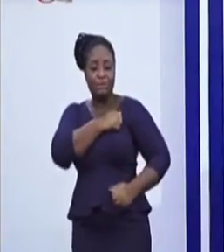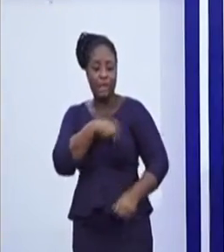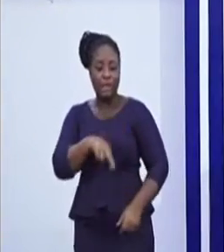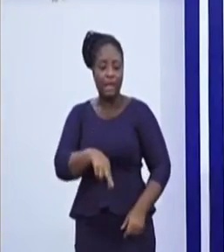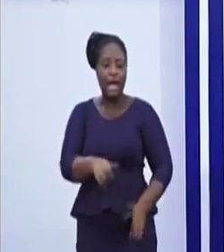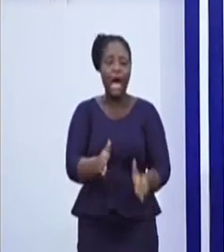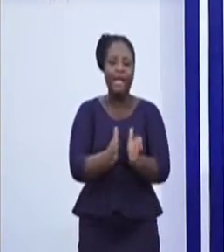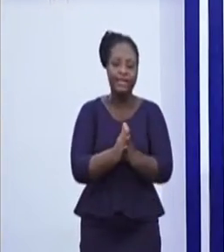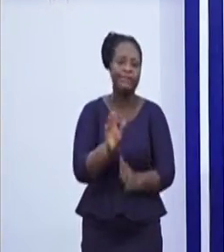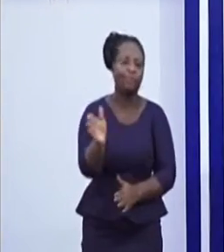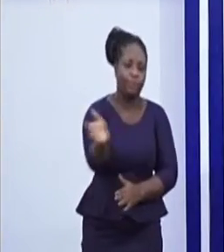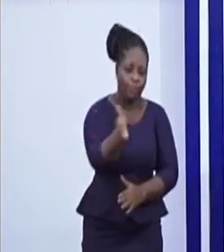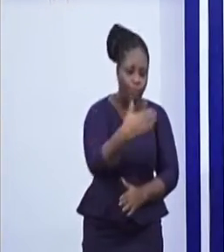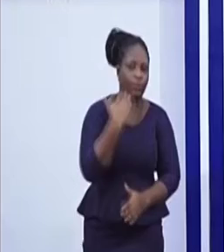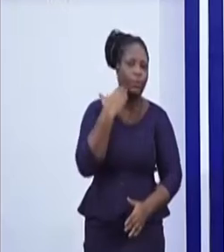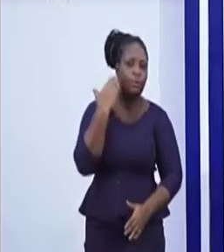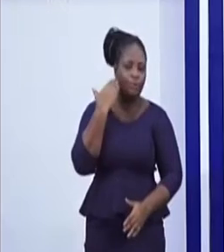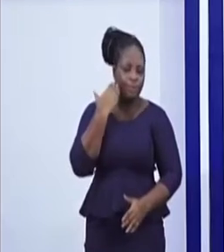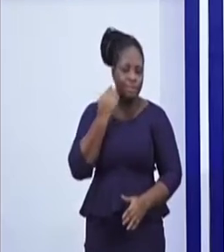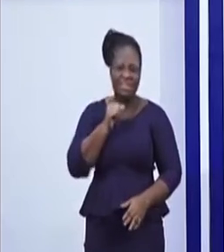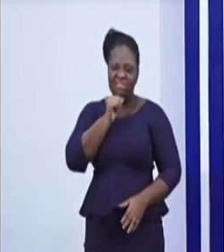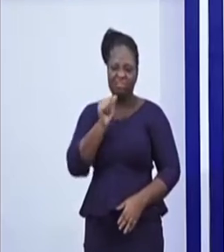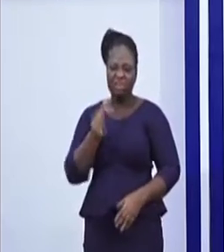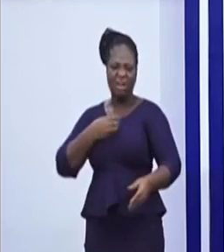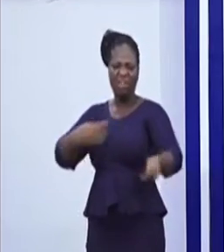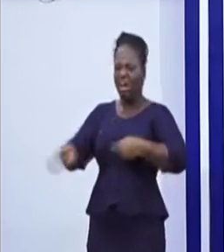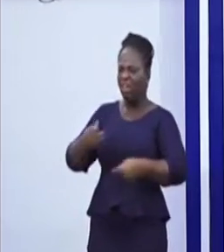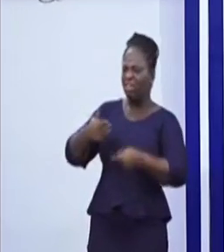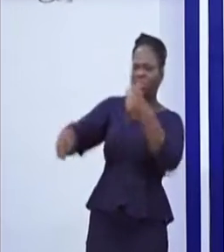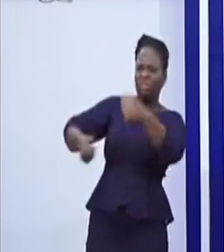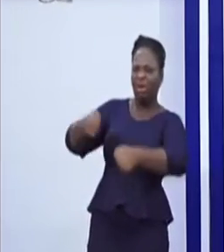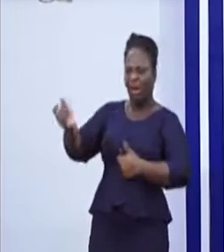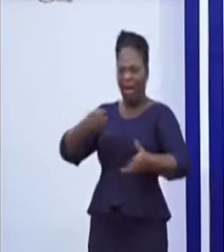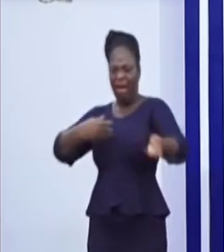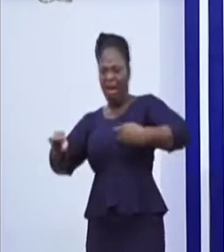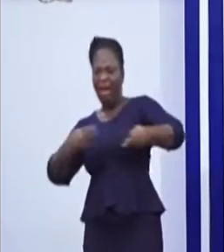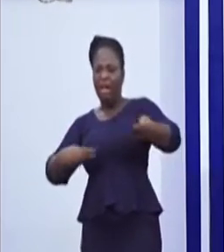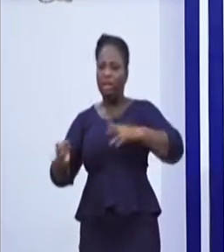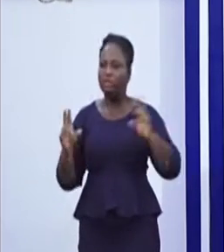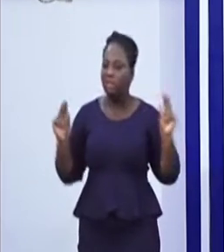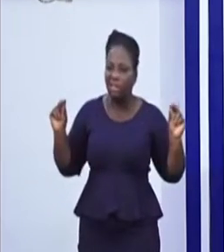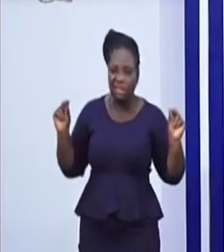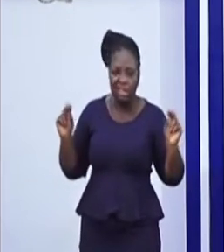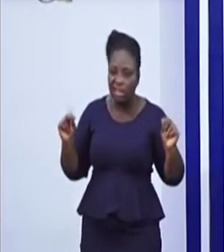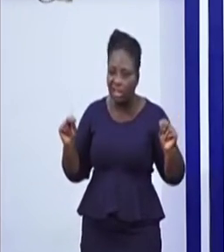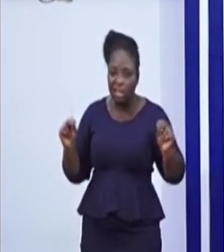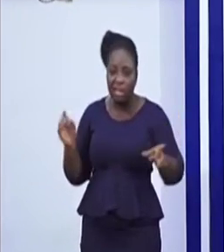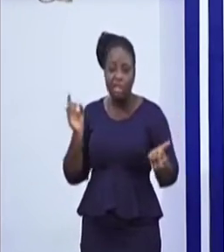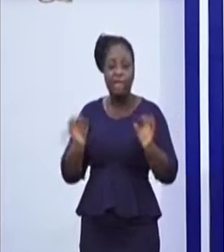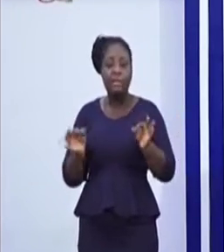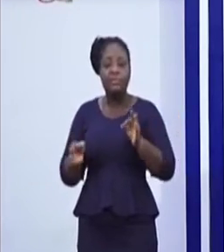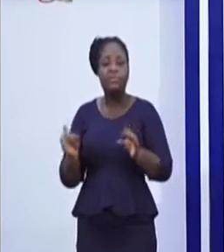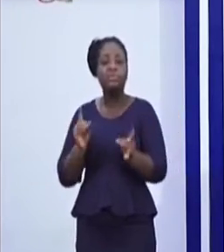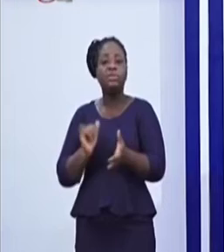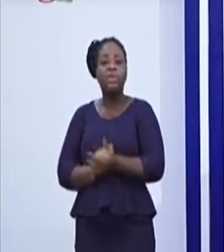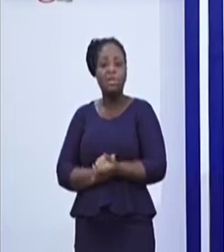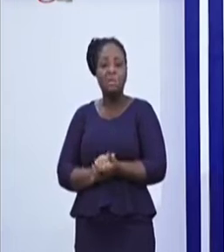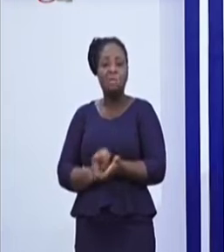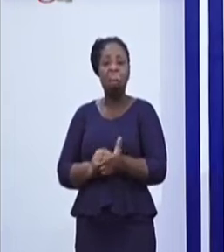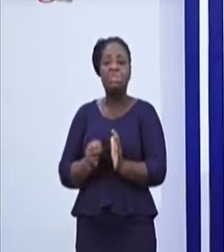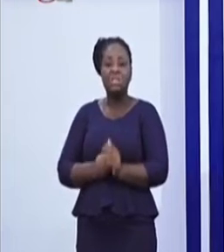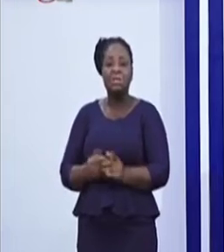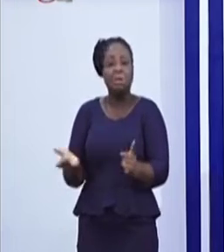back home, ensure that you do not engage in any resistance with the officers. If you do that, you are going